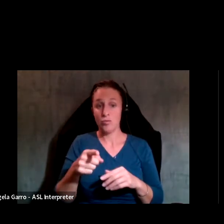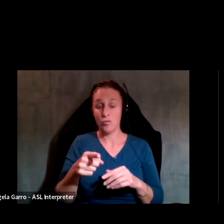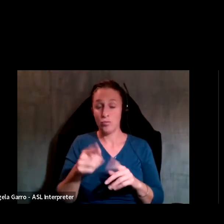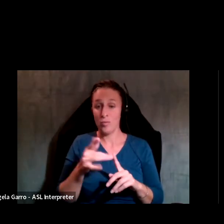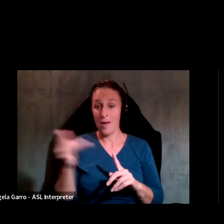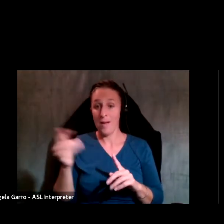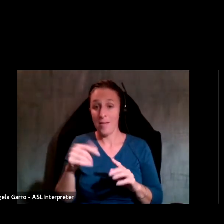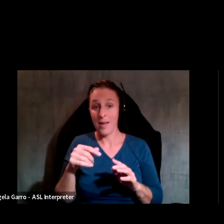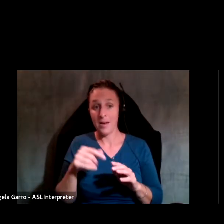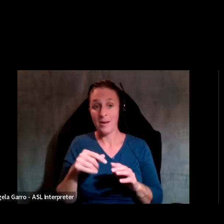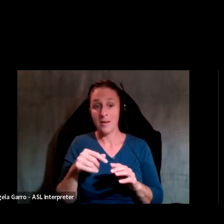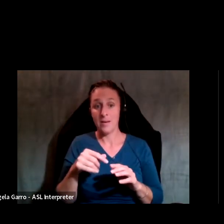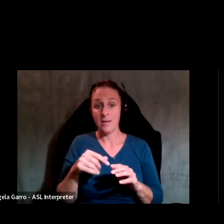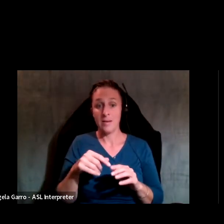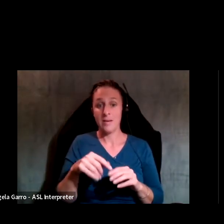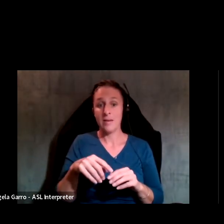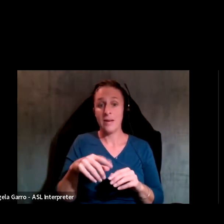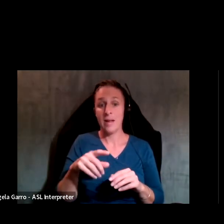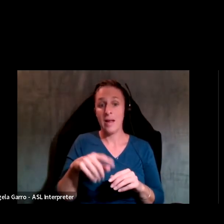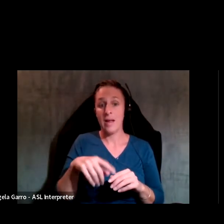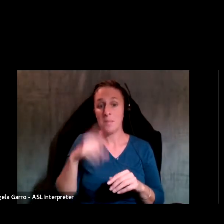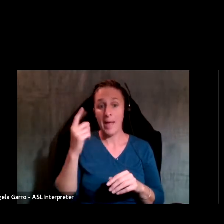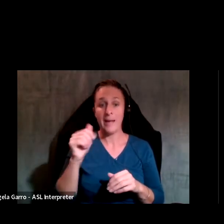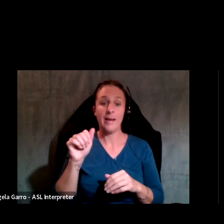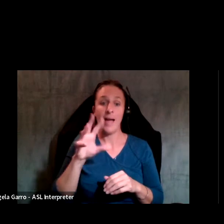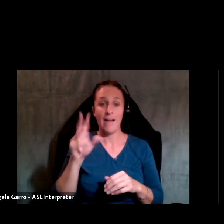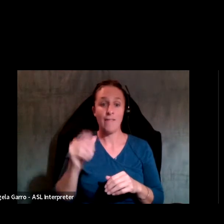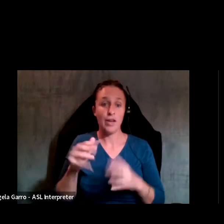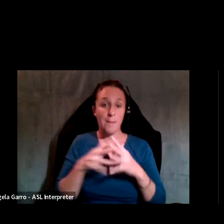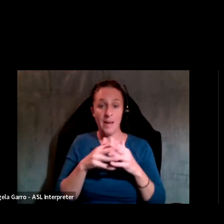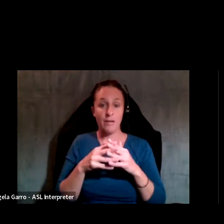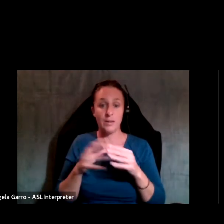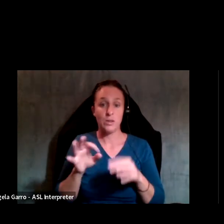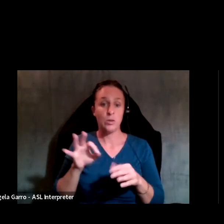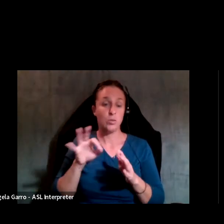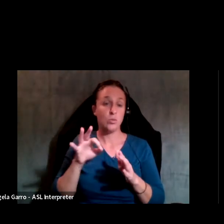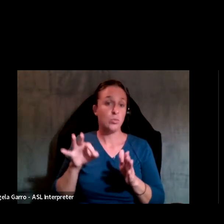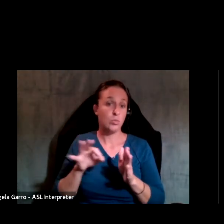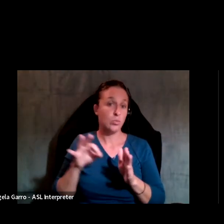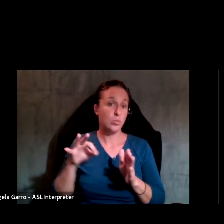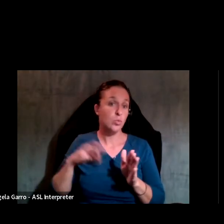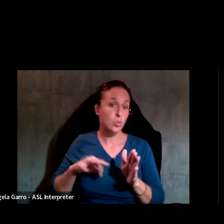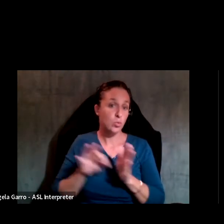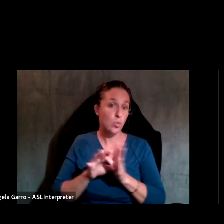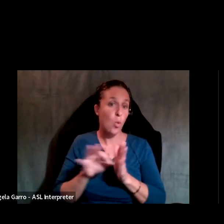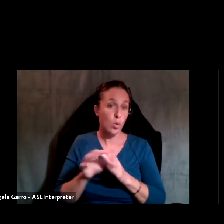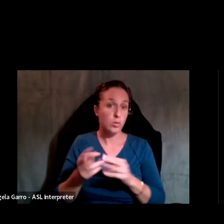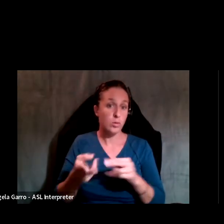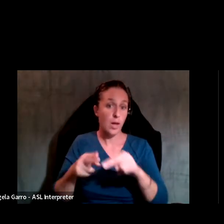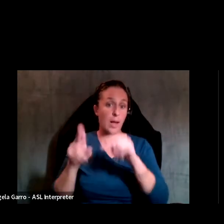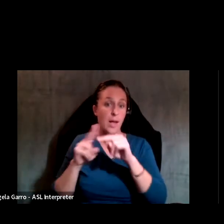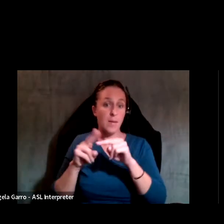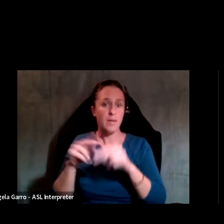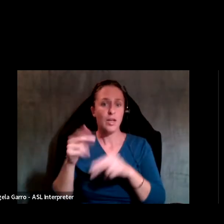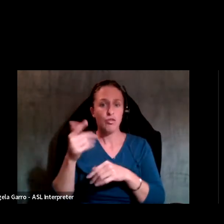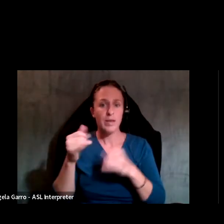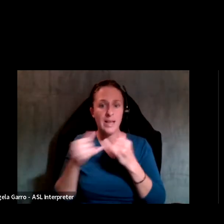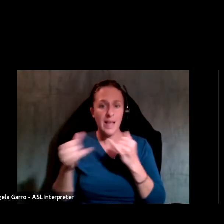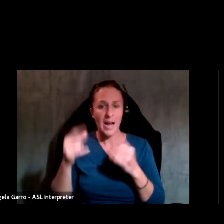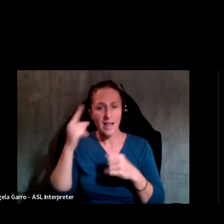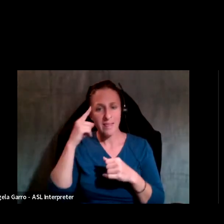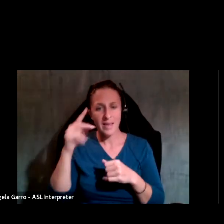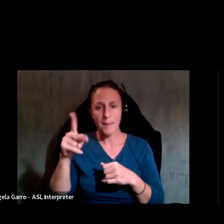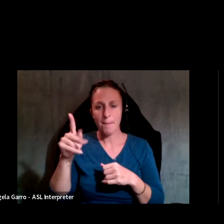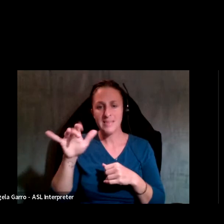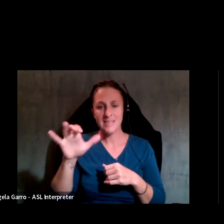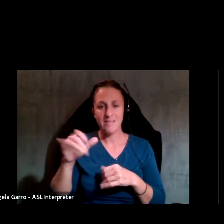Black and African-American scores going up in math tremendously. There's a green line that I think is Pacific Islander, but I'm not sure. Because it got lost